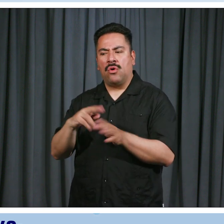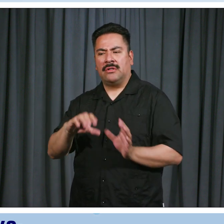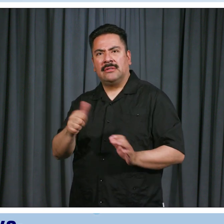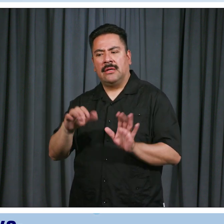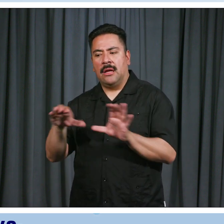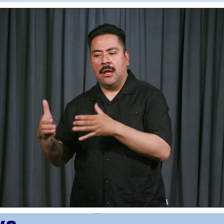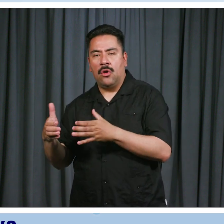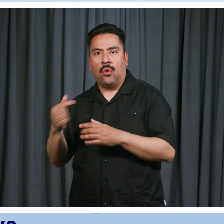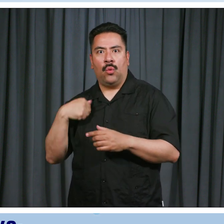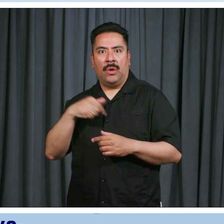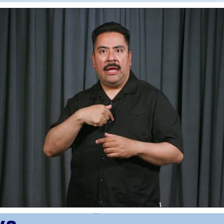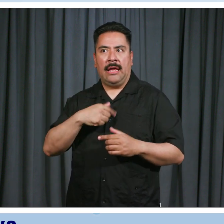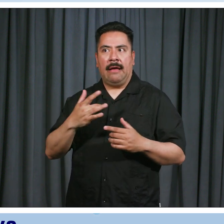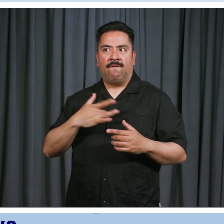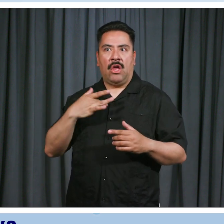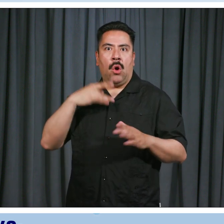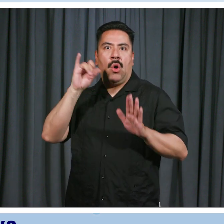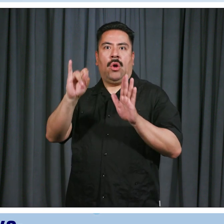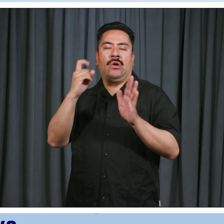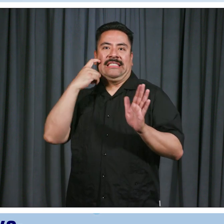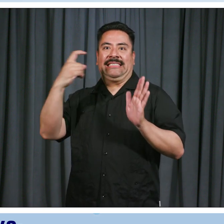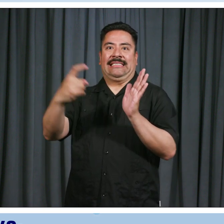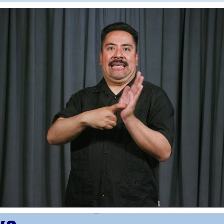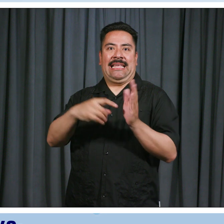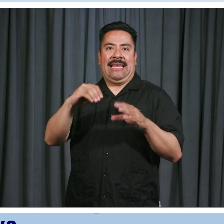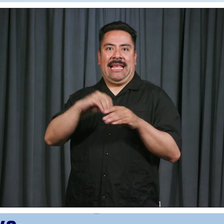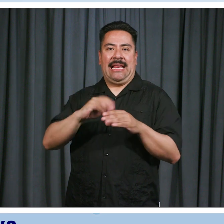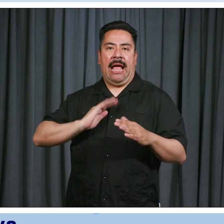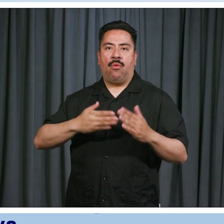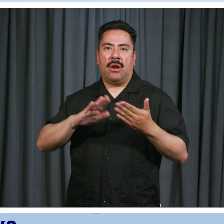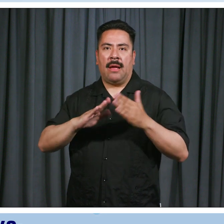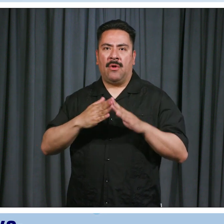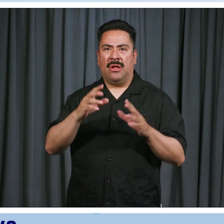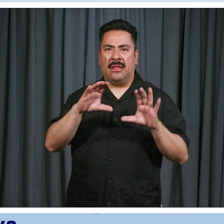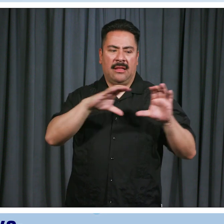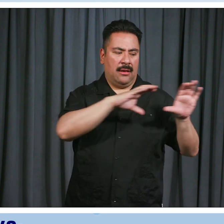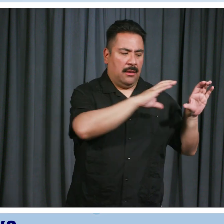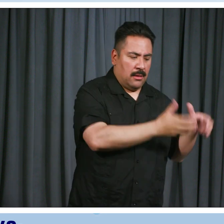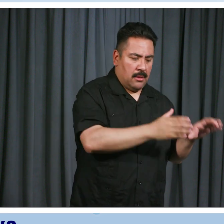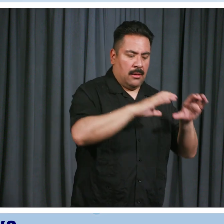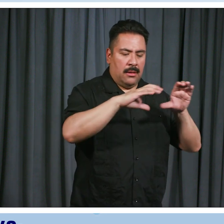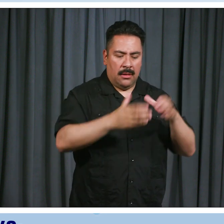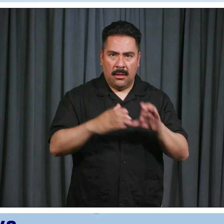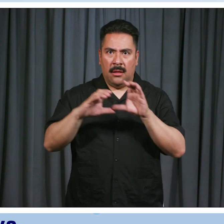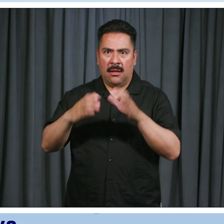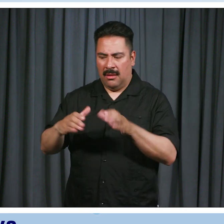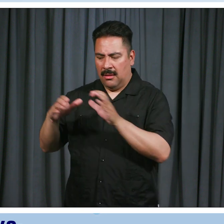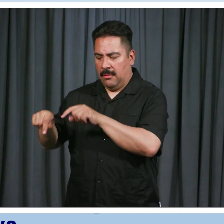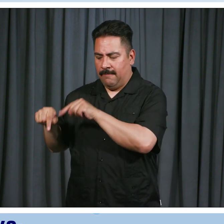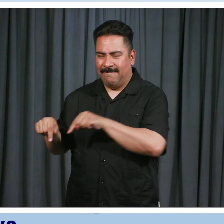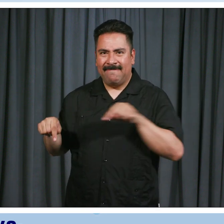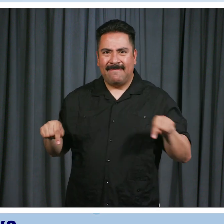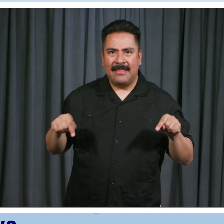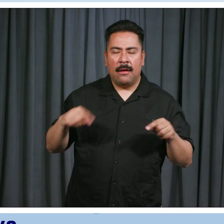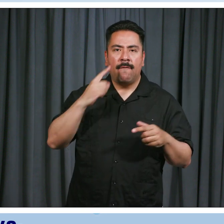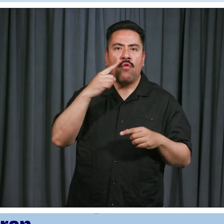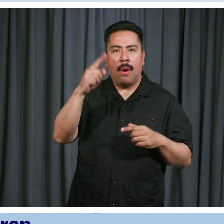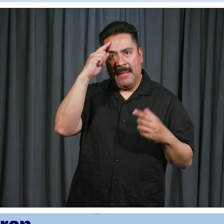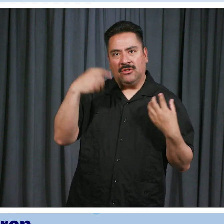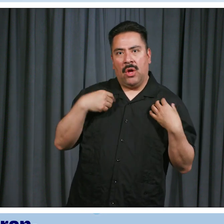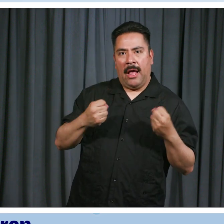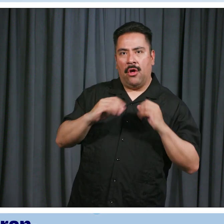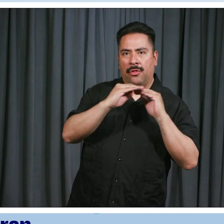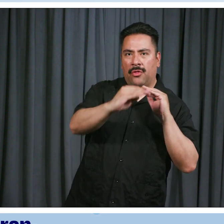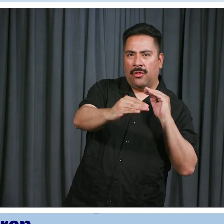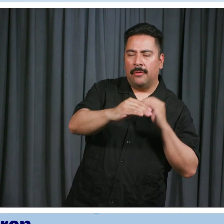feel seen in our community, right? So these are kind of the foundational pieces that are the ingredients for mental health.